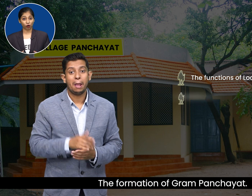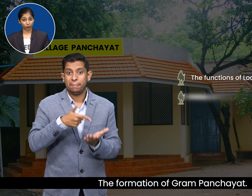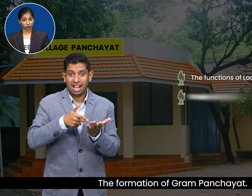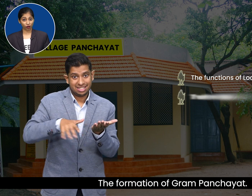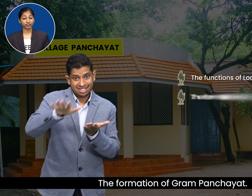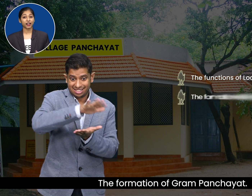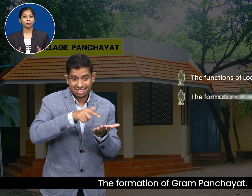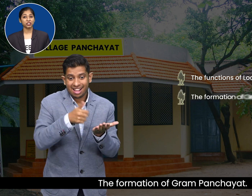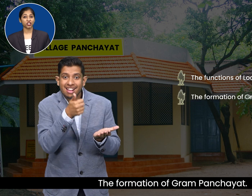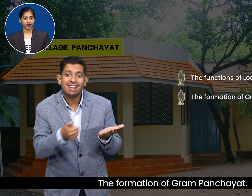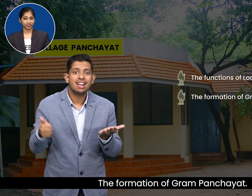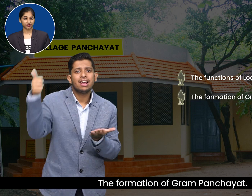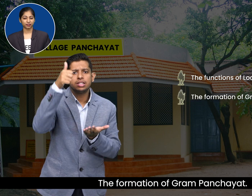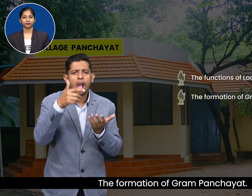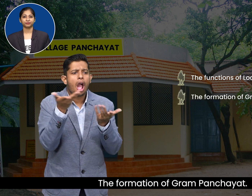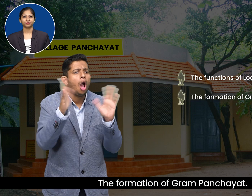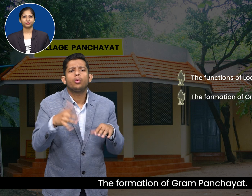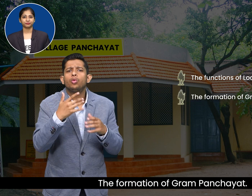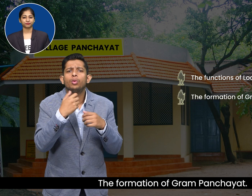the formation of Gram Panchayat,